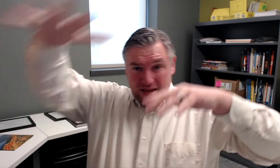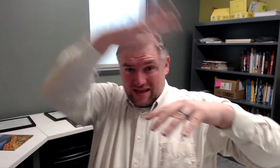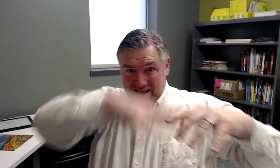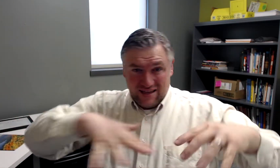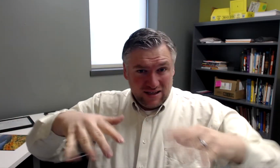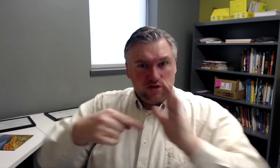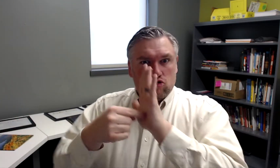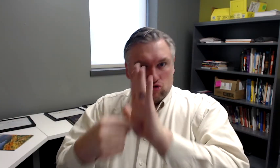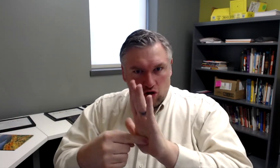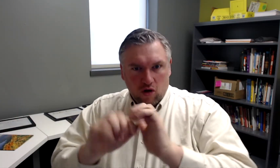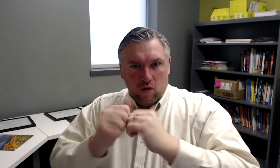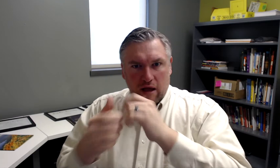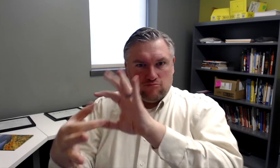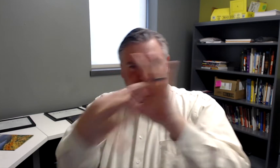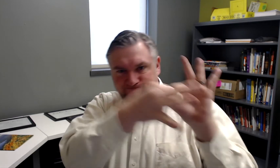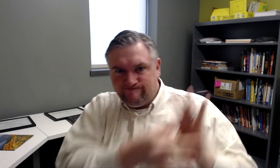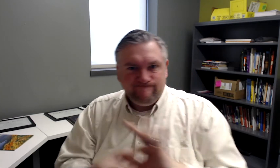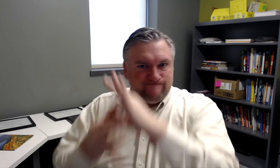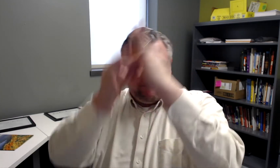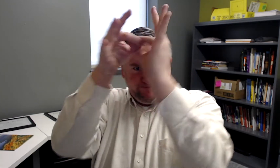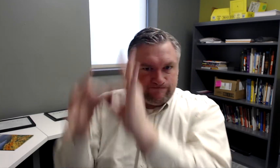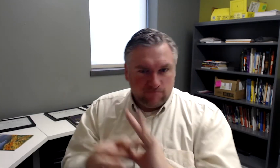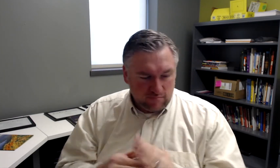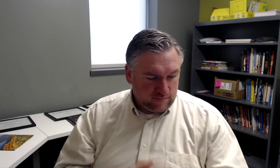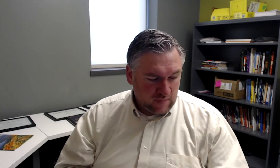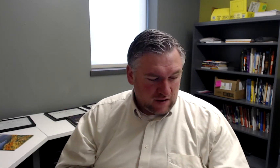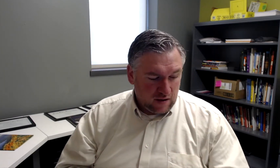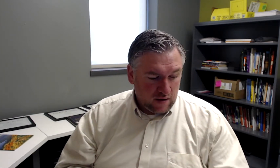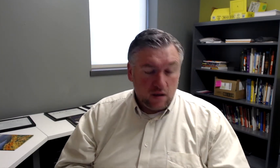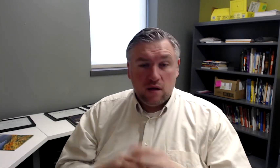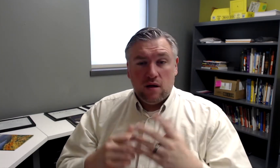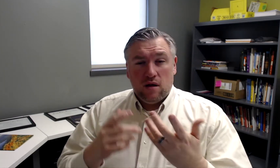Using the 3D space to show how everything links together.